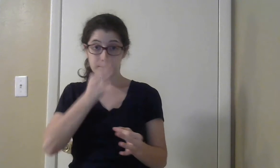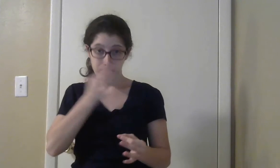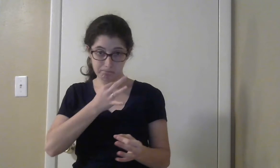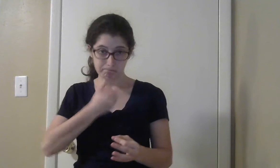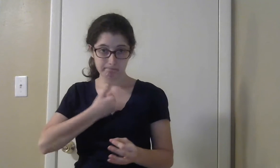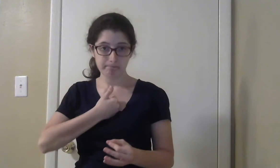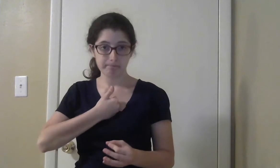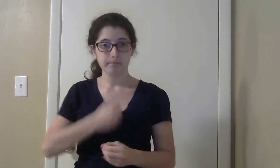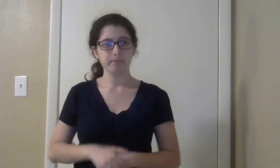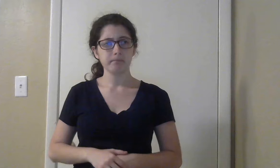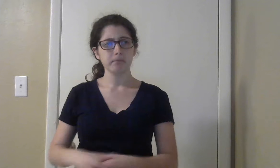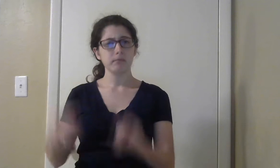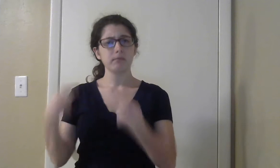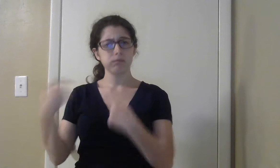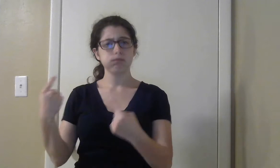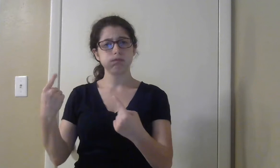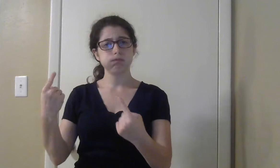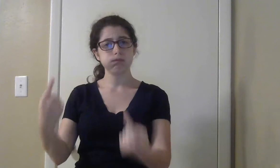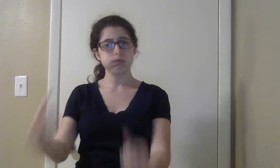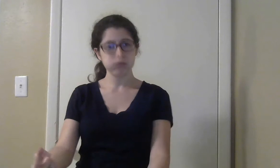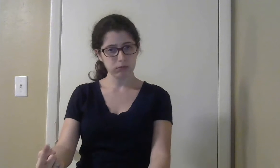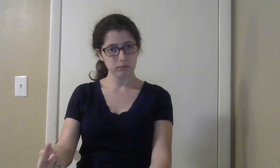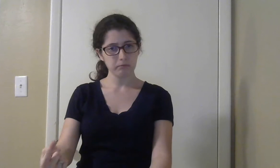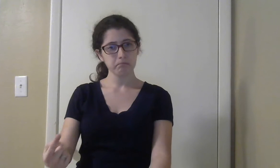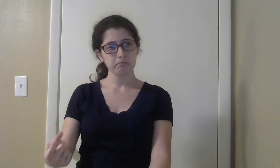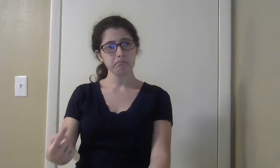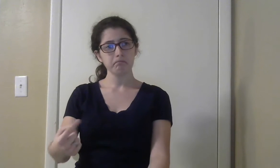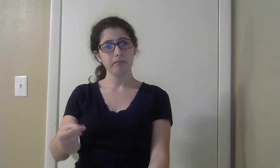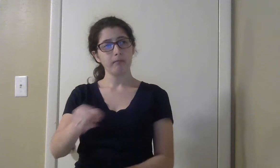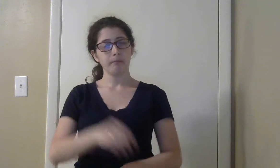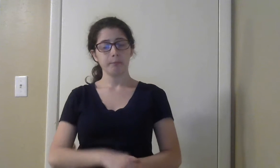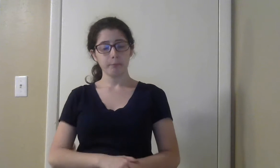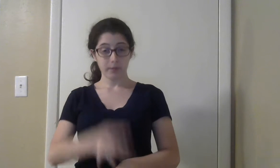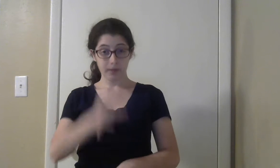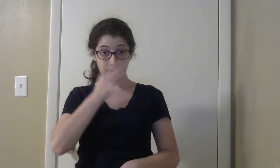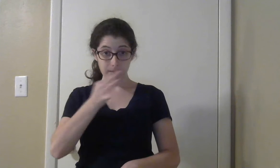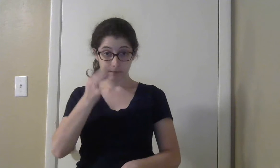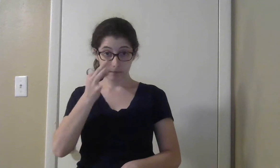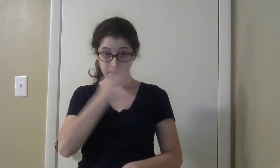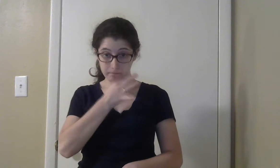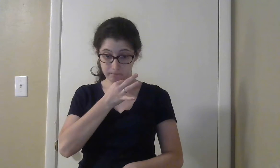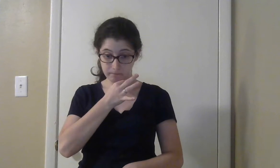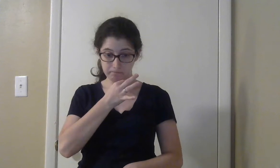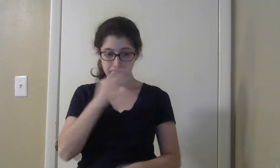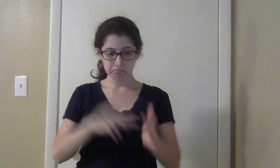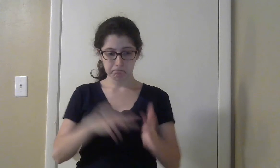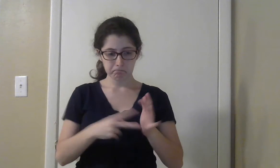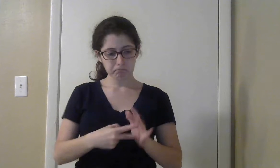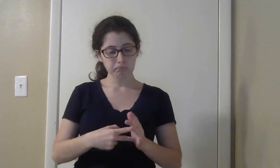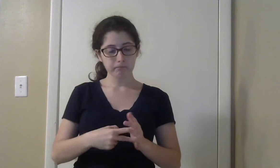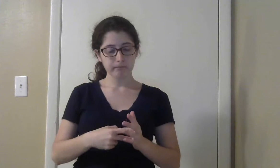centuries. Fasting is a temporary renunciation of something that is